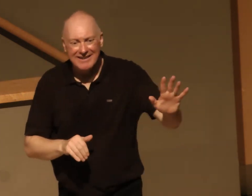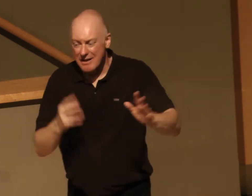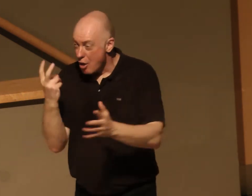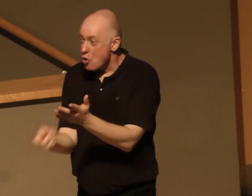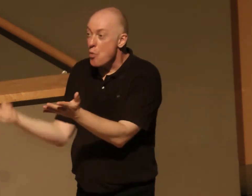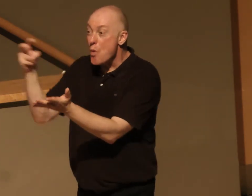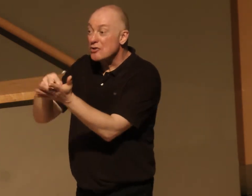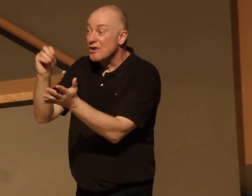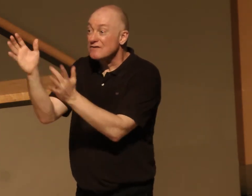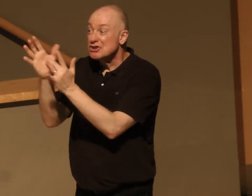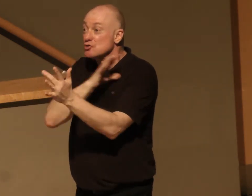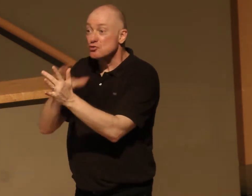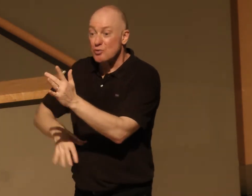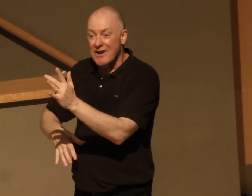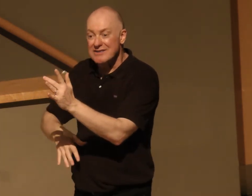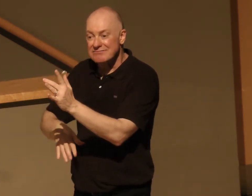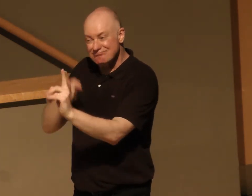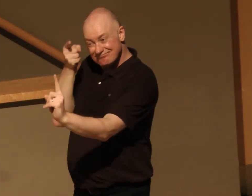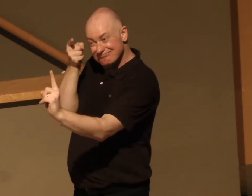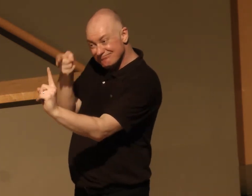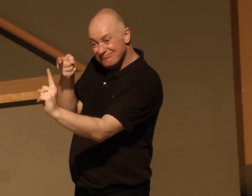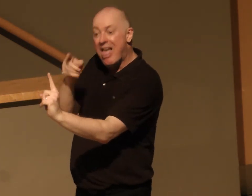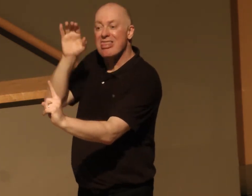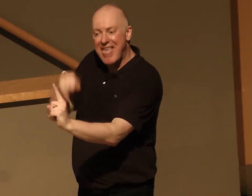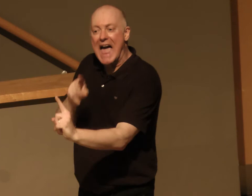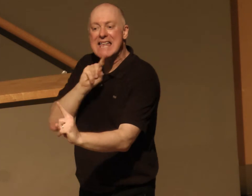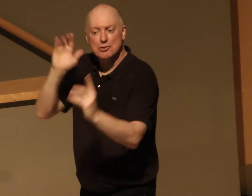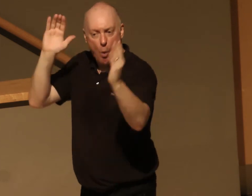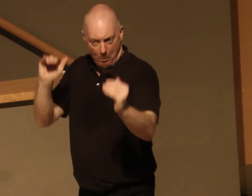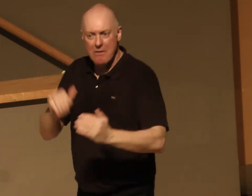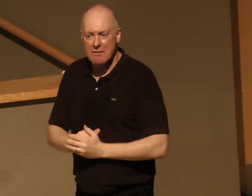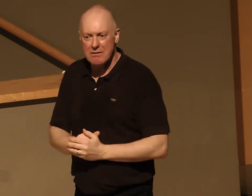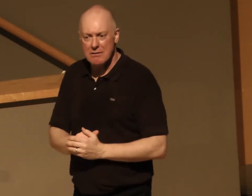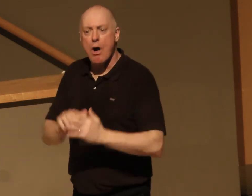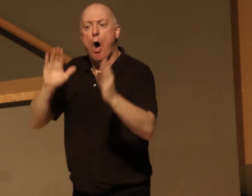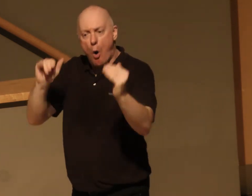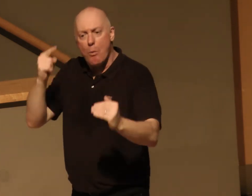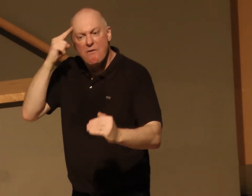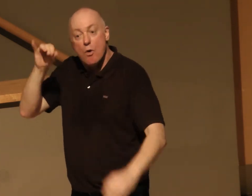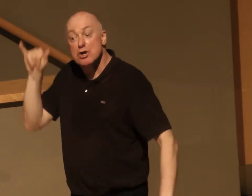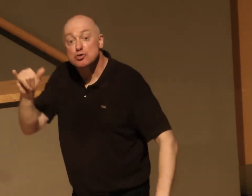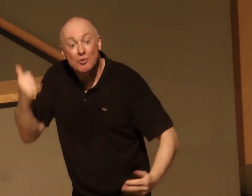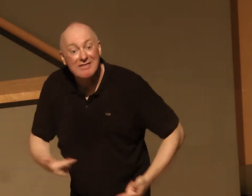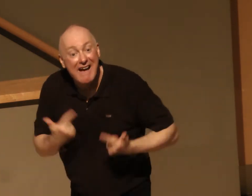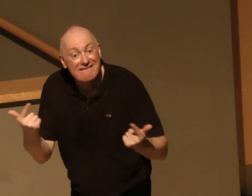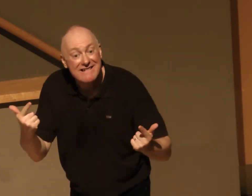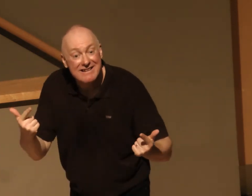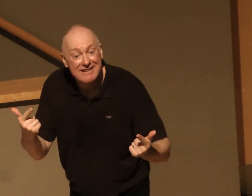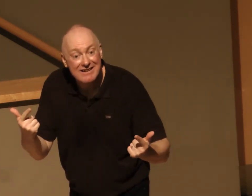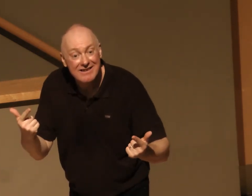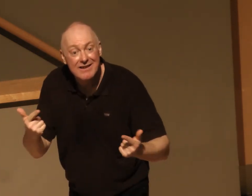Christ is hope it's hope for eternal life it's hope